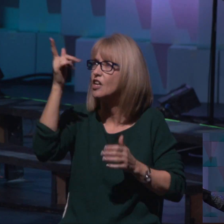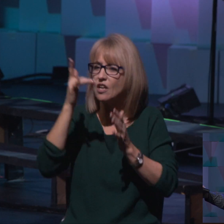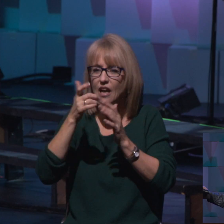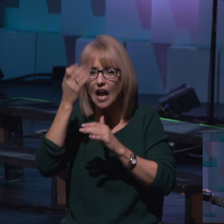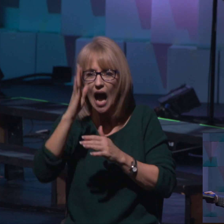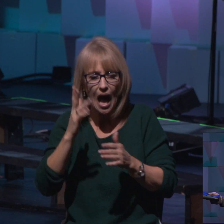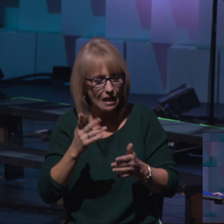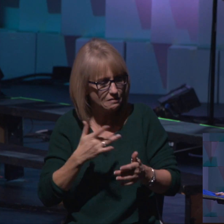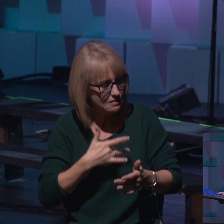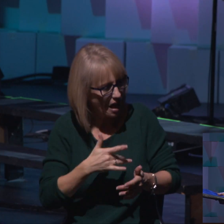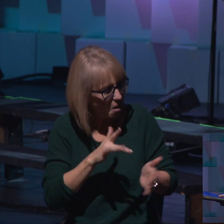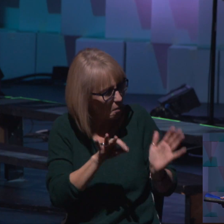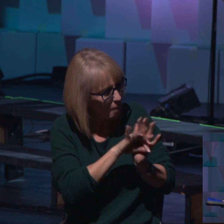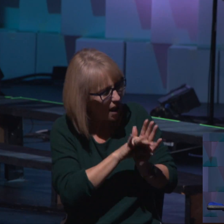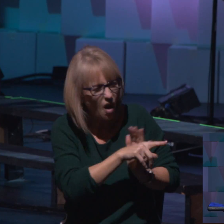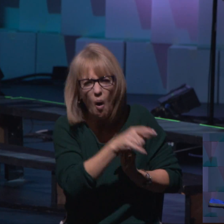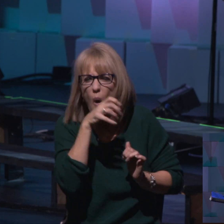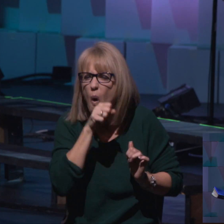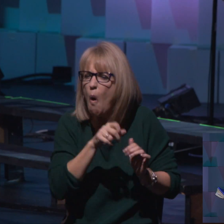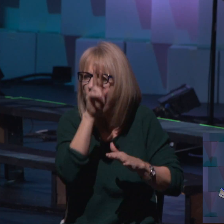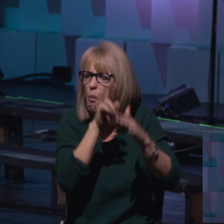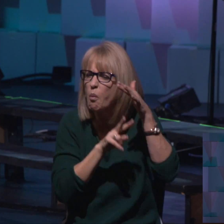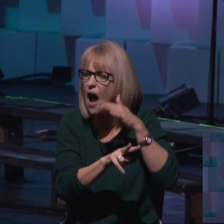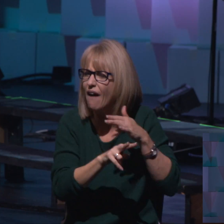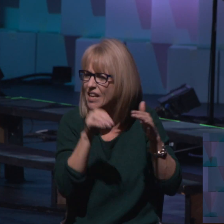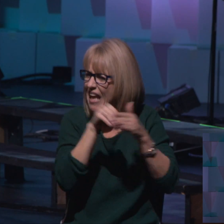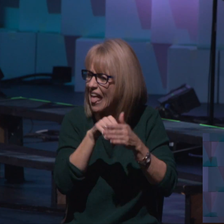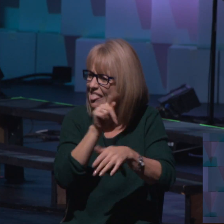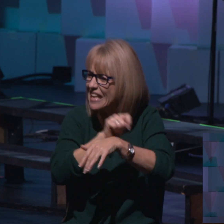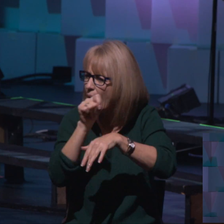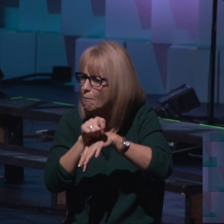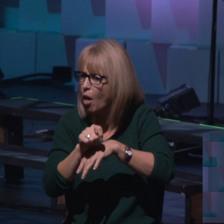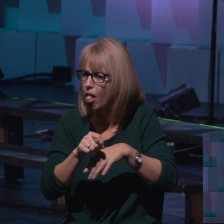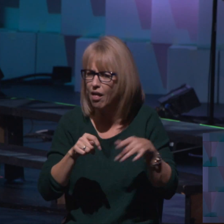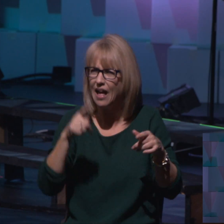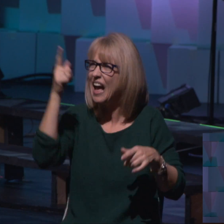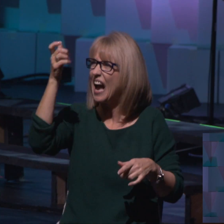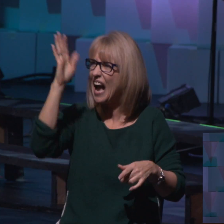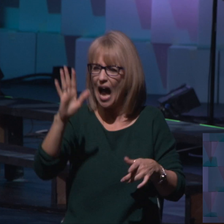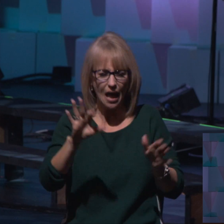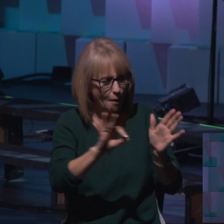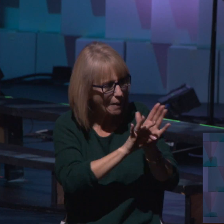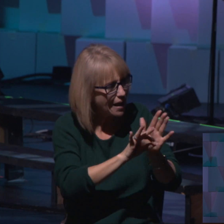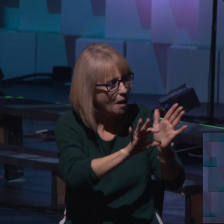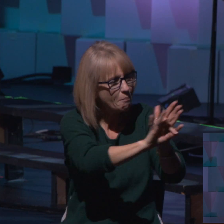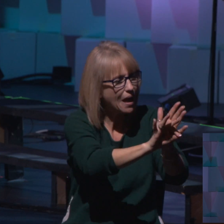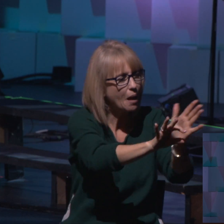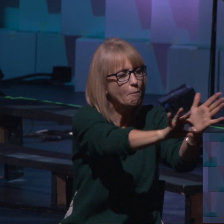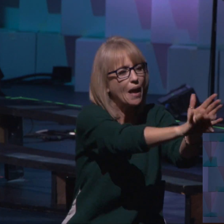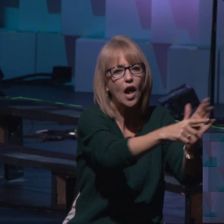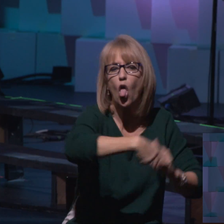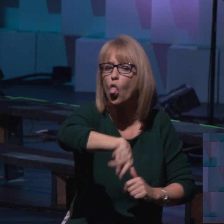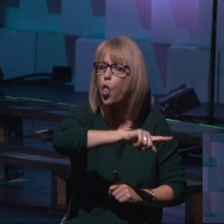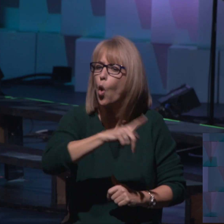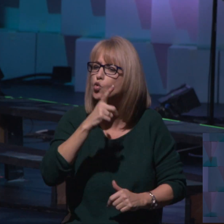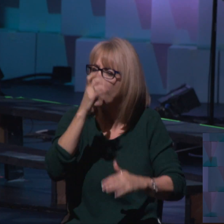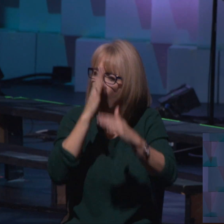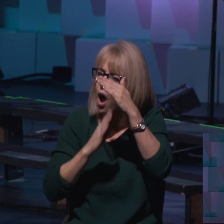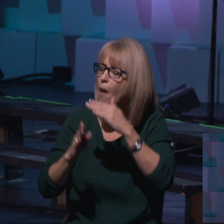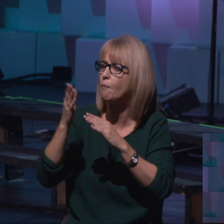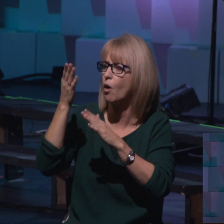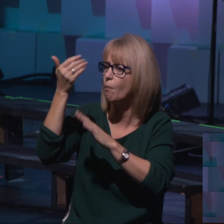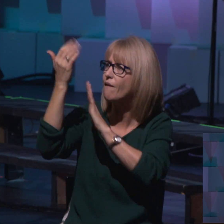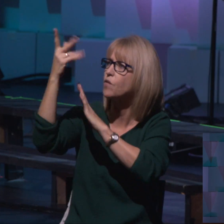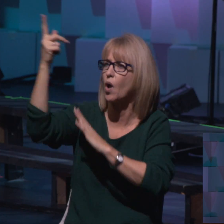and this older lady, Anna, and saying God comes in and he chooses people that the world often overlooks, but they are humble before him and